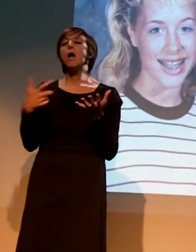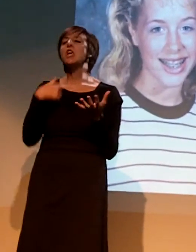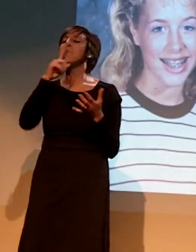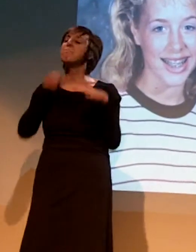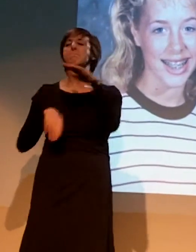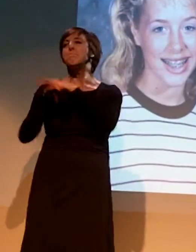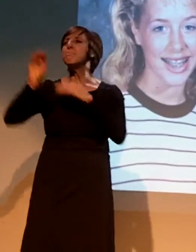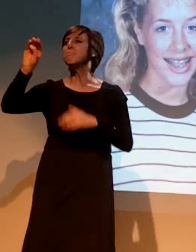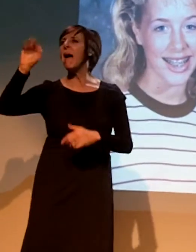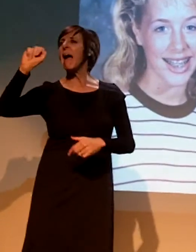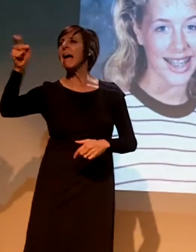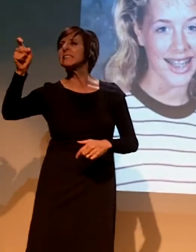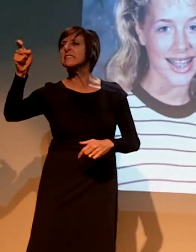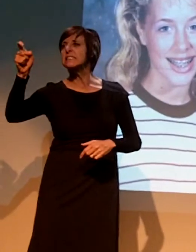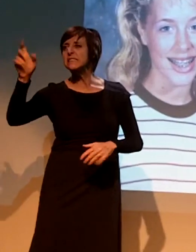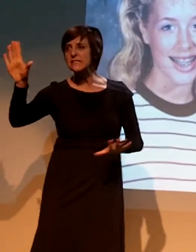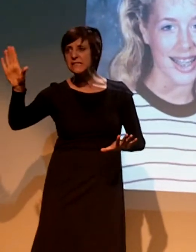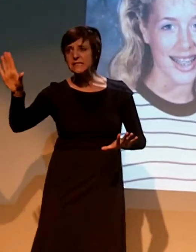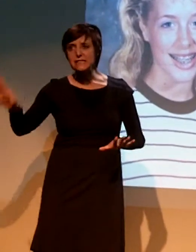mass.